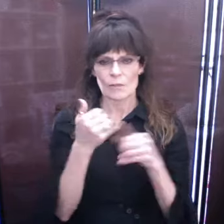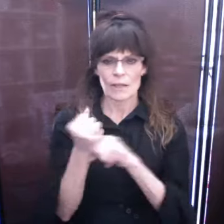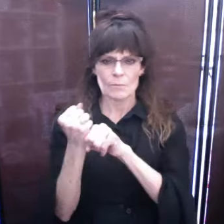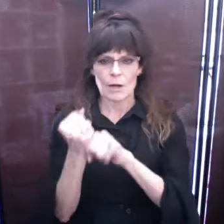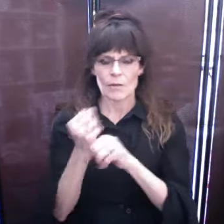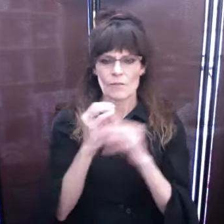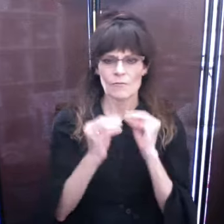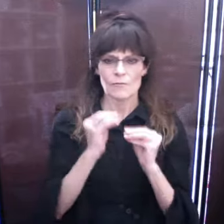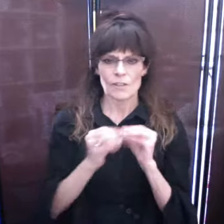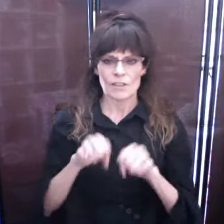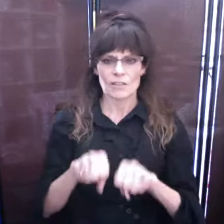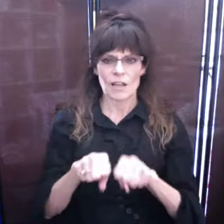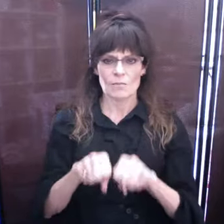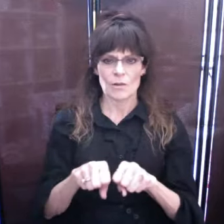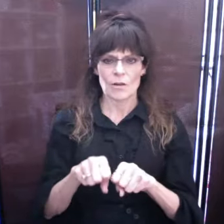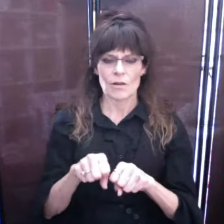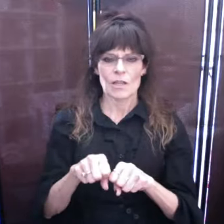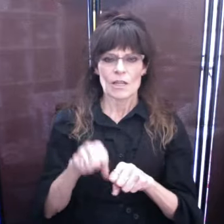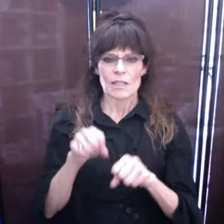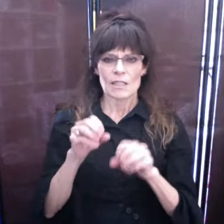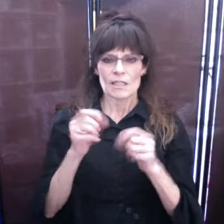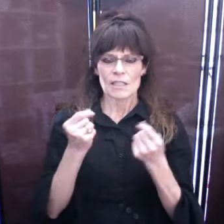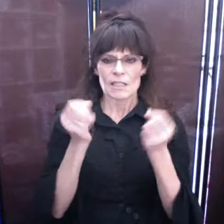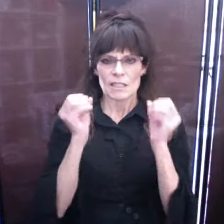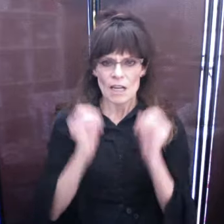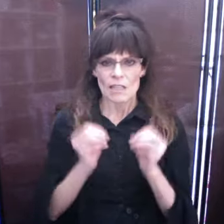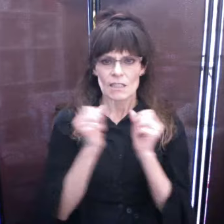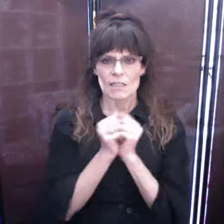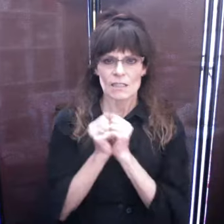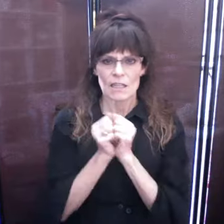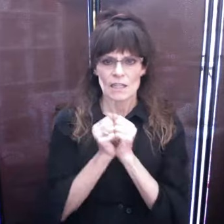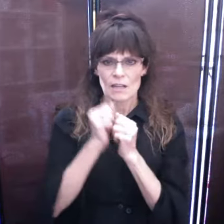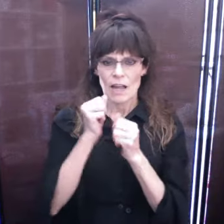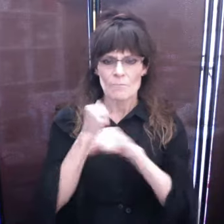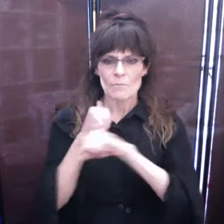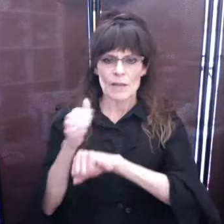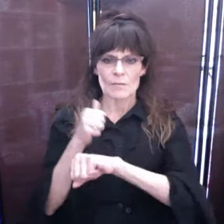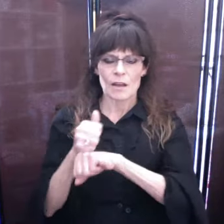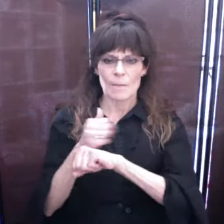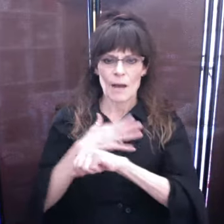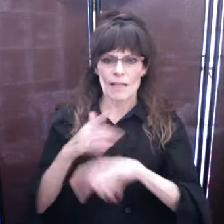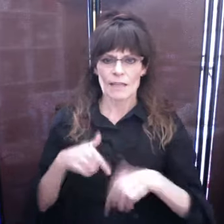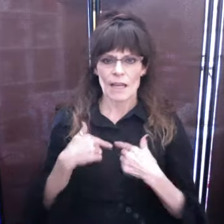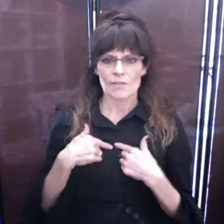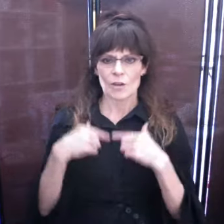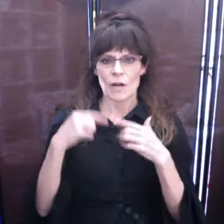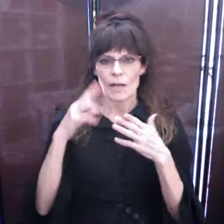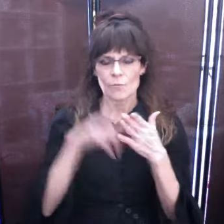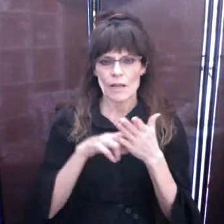did nothing, right? And I blamed everything in my life on him. Anyway, I had read him a letter about that, but it was about 5 years